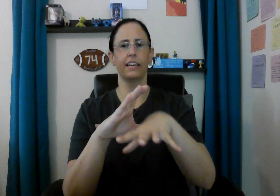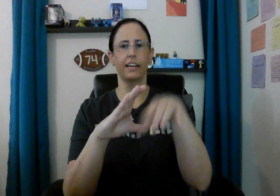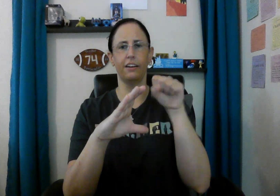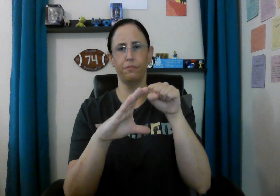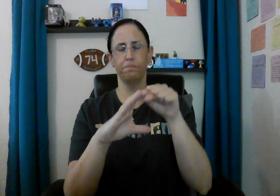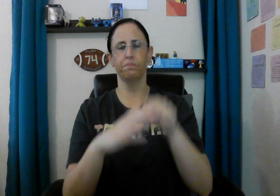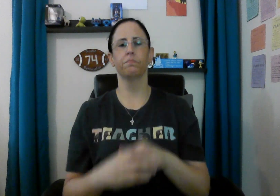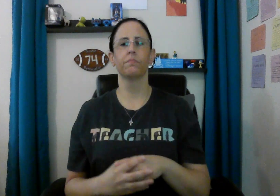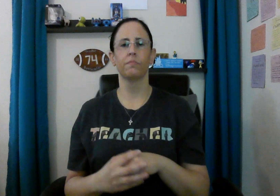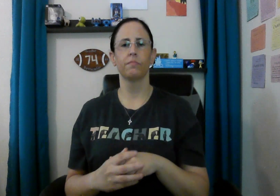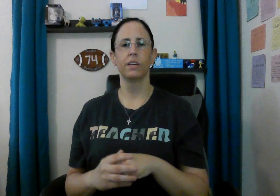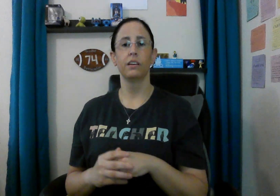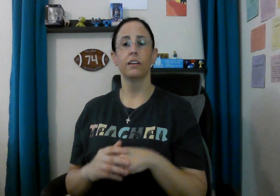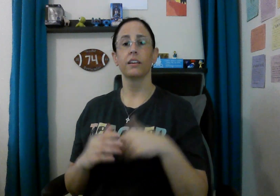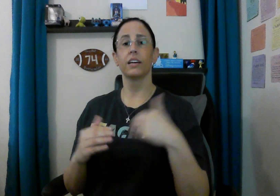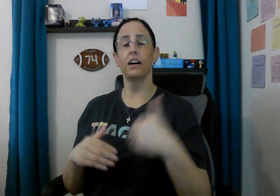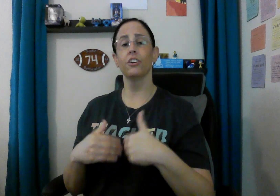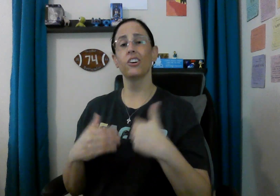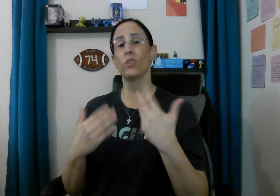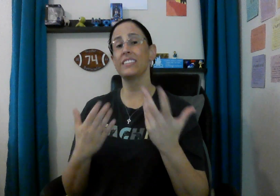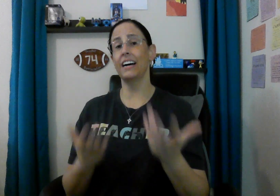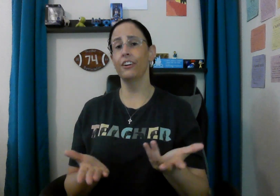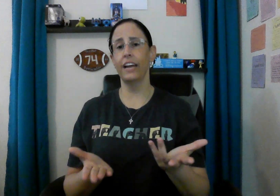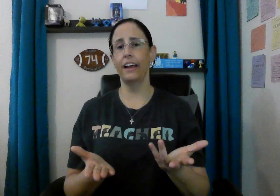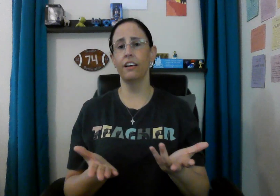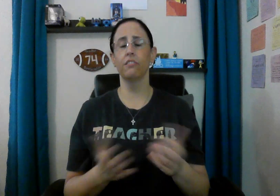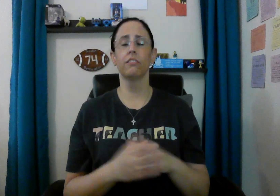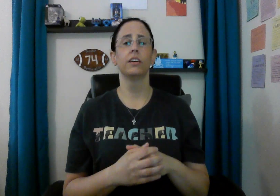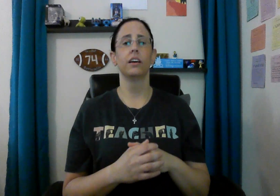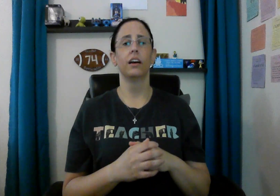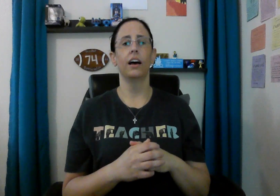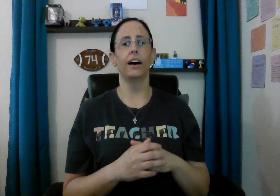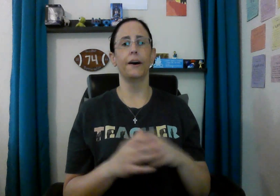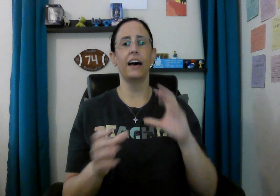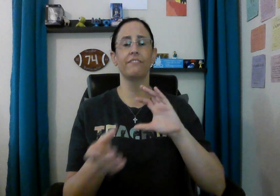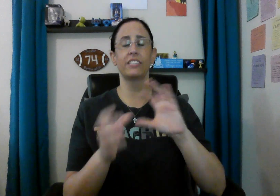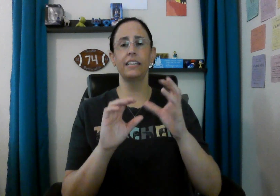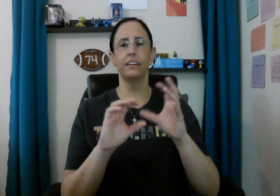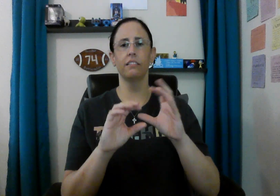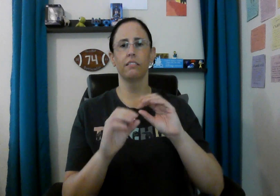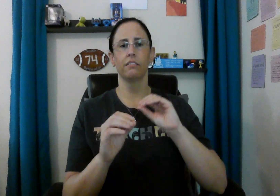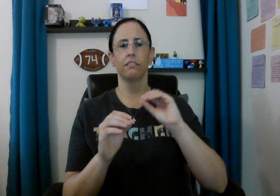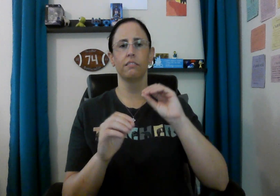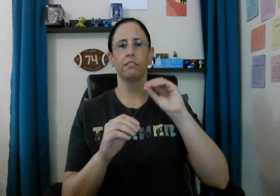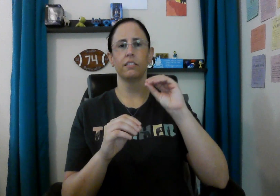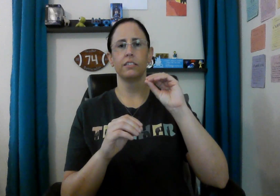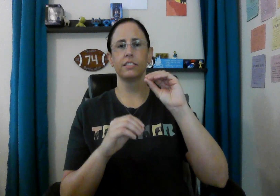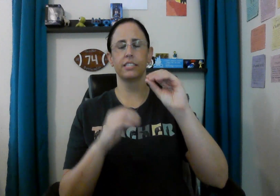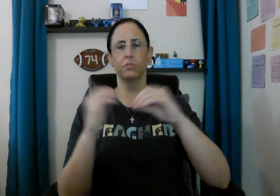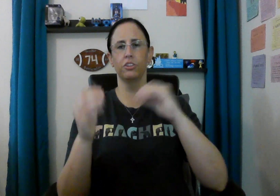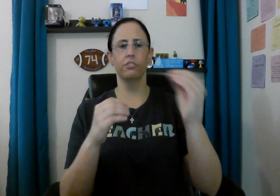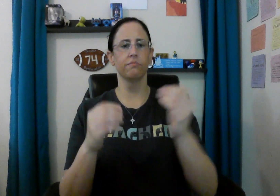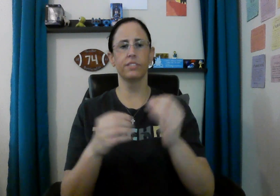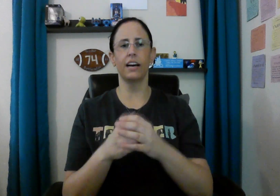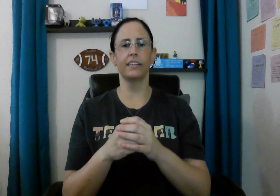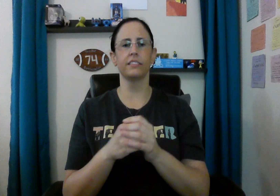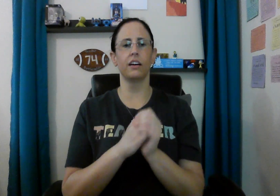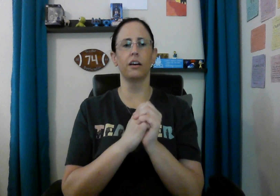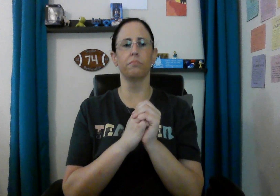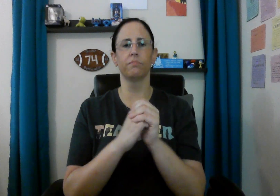out. Color or dye your hair. I've seen similar signs, kind